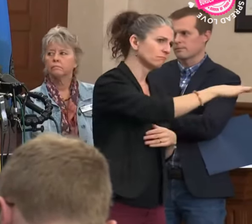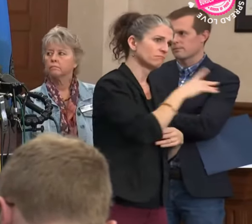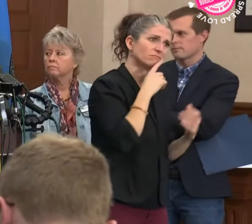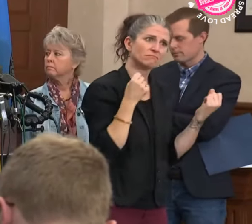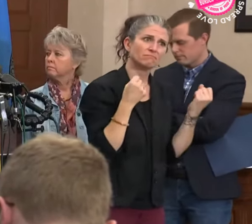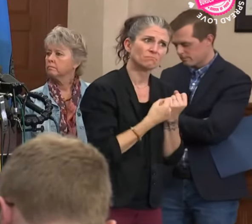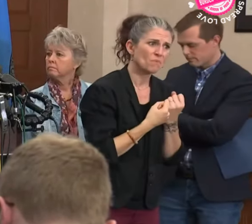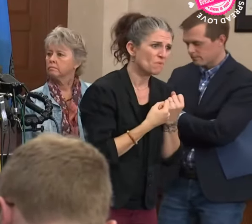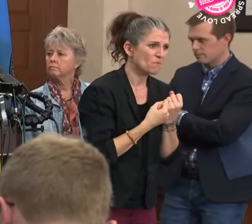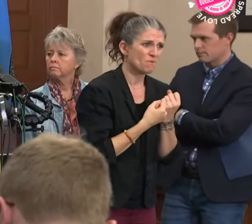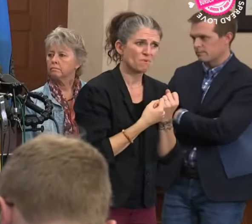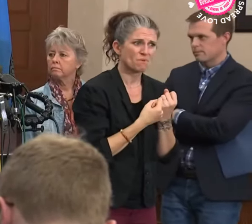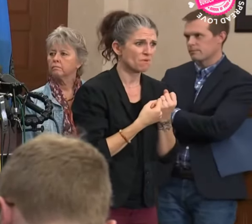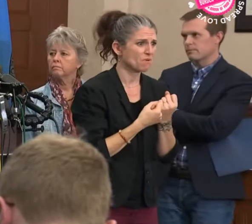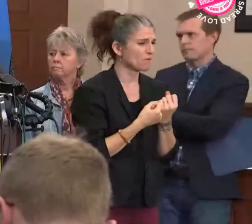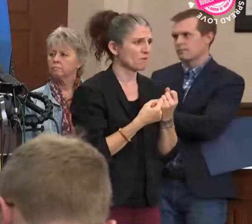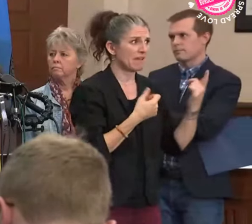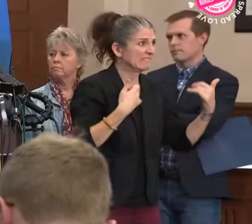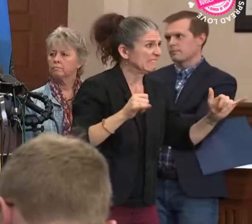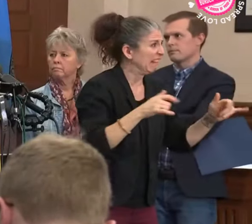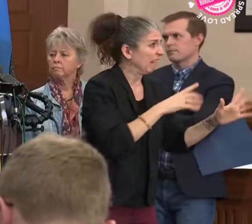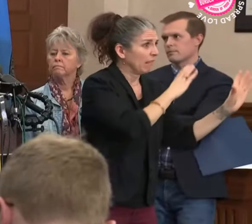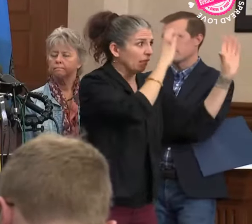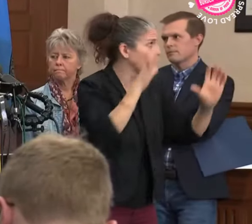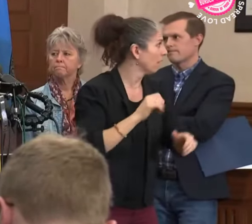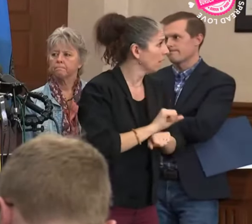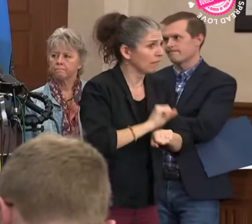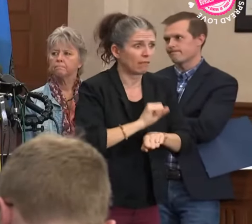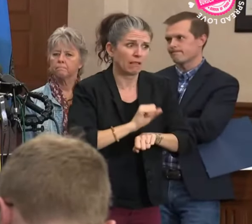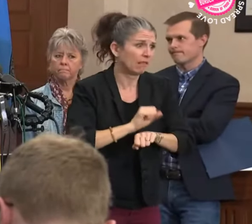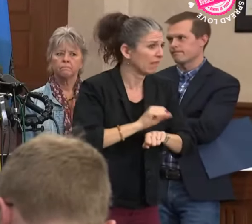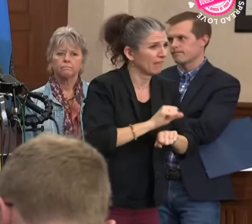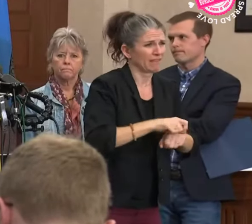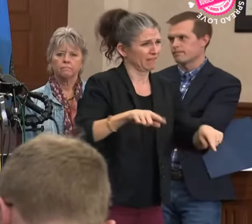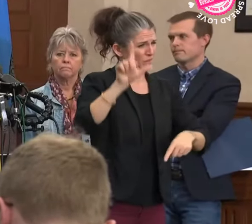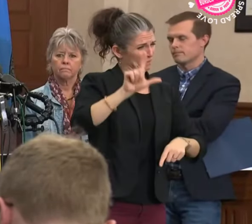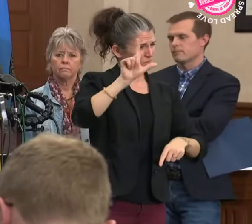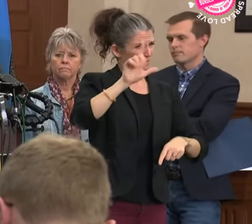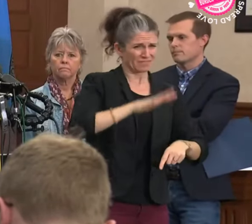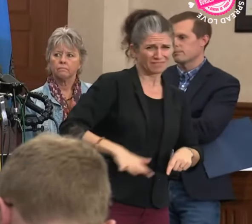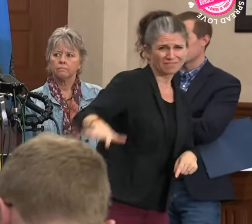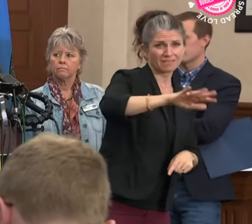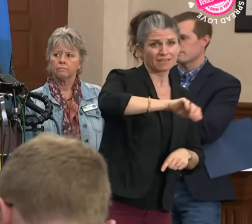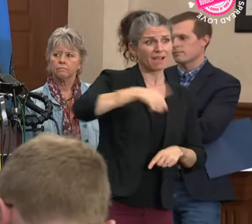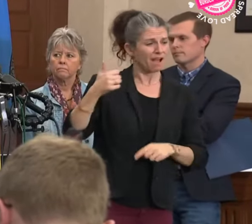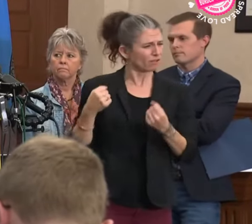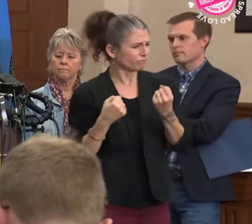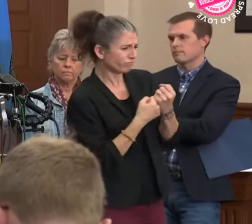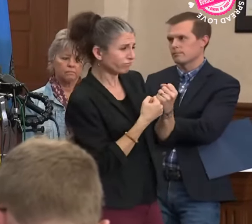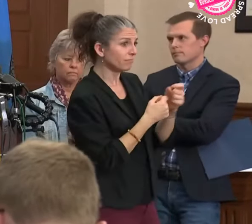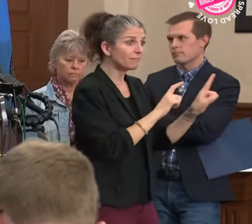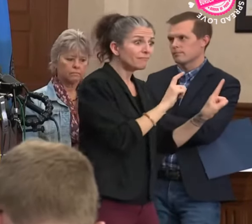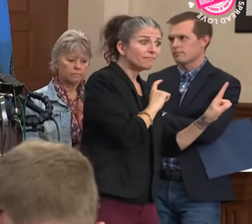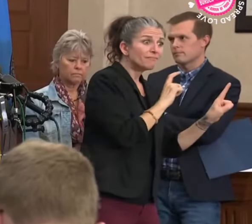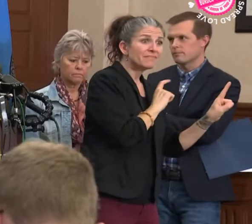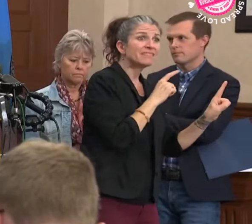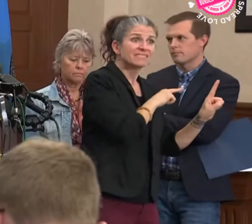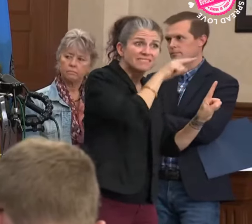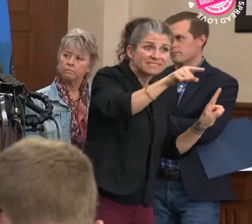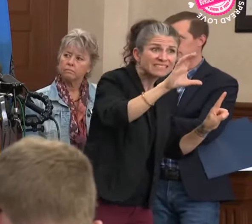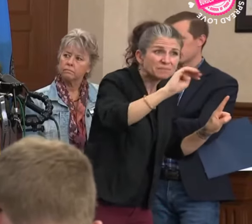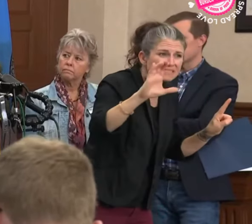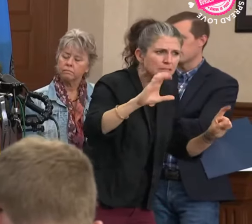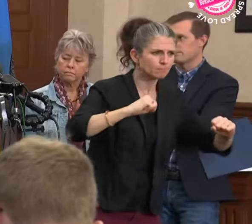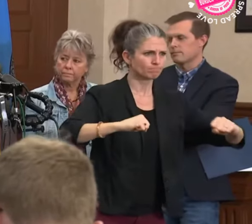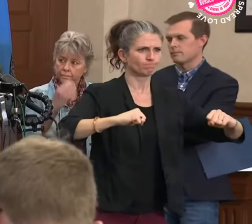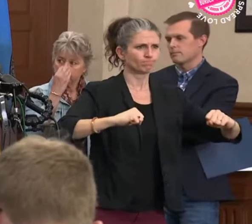from the city of Lewiston, secondly from law enforcement. We still have a law enforcement presence on the campus at Central Maine Medical Center. The other area hospitals that